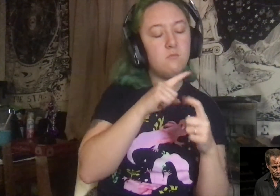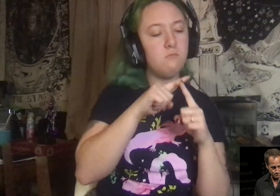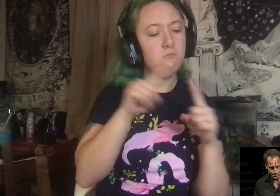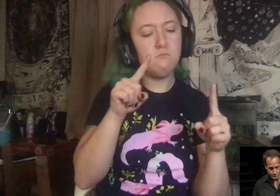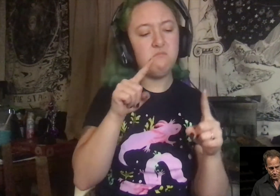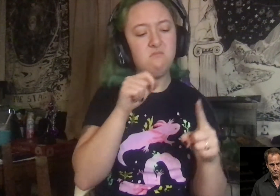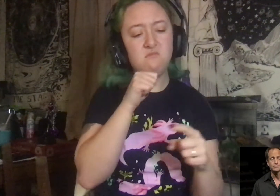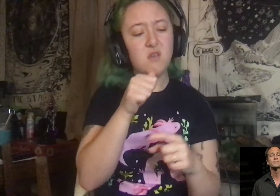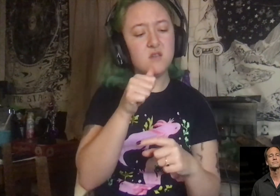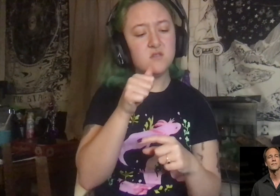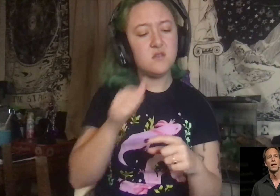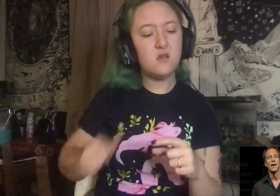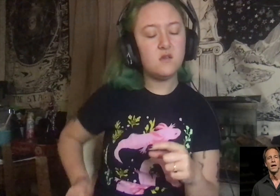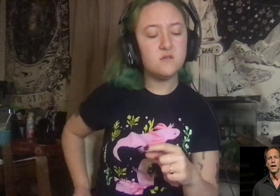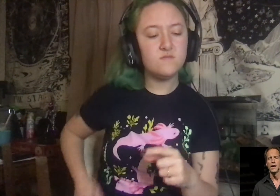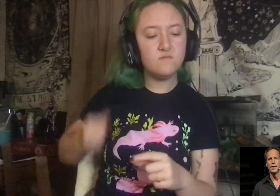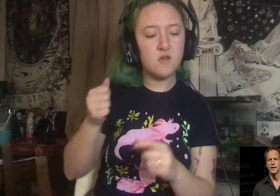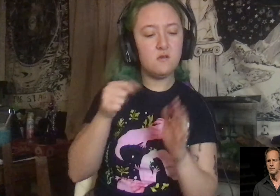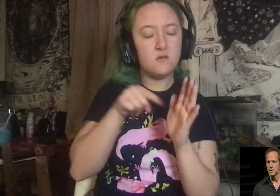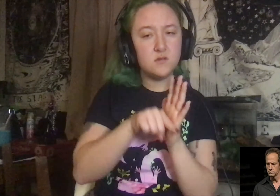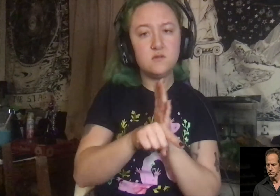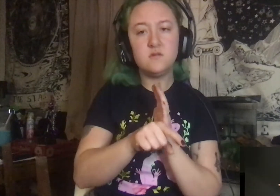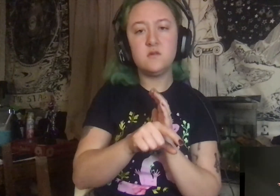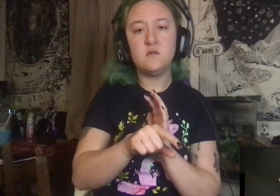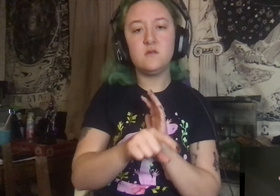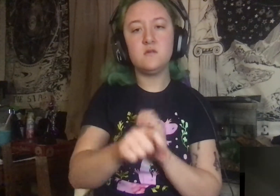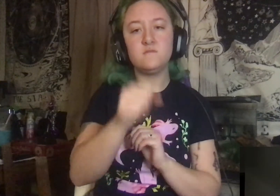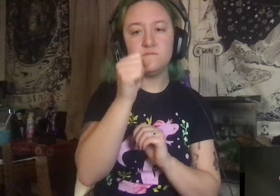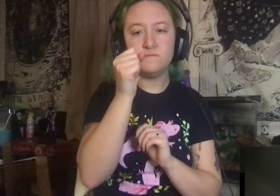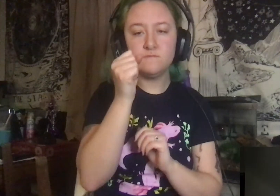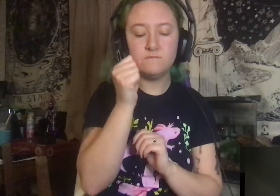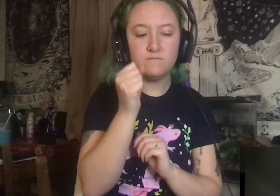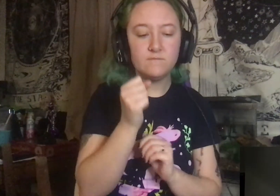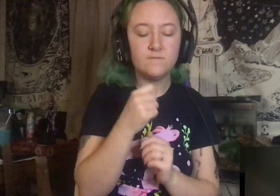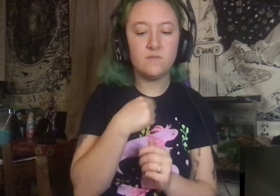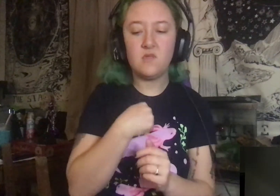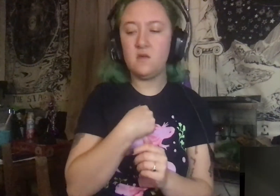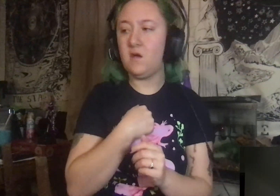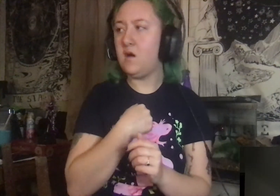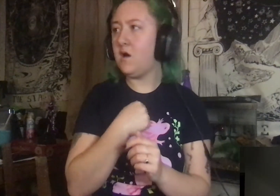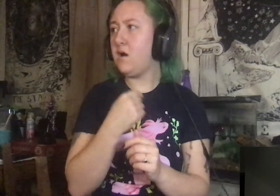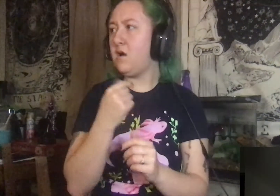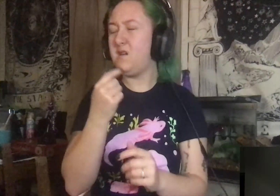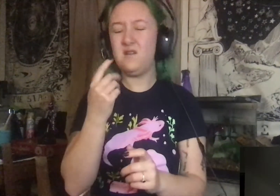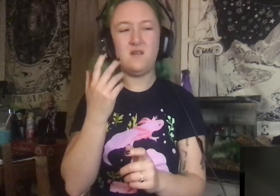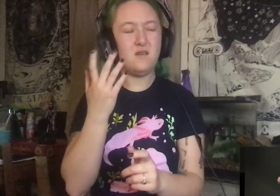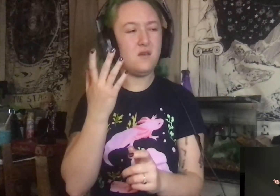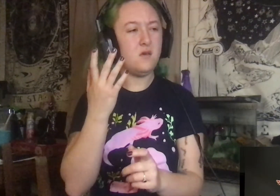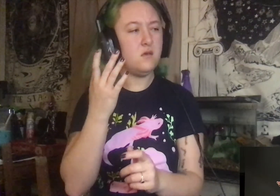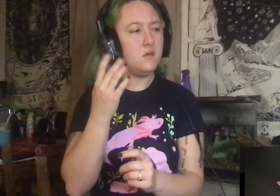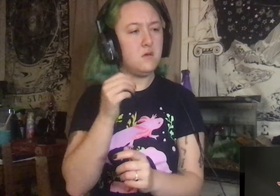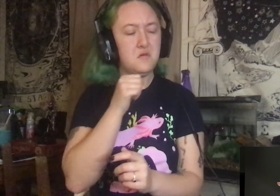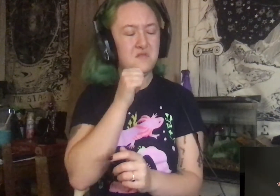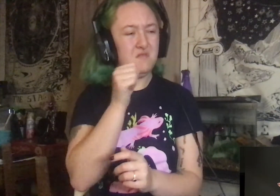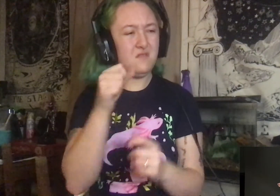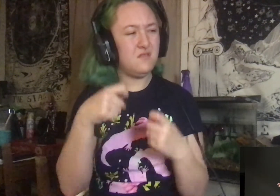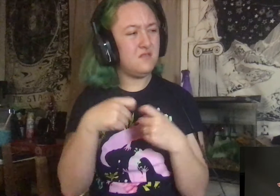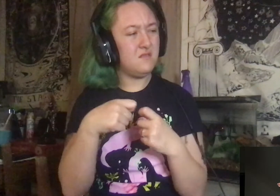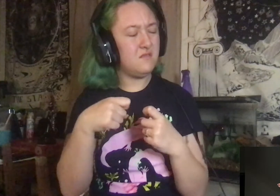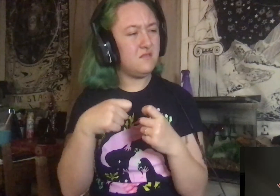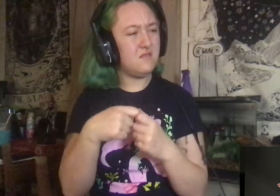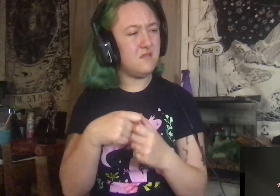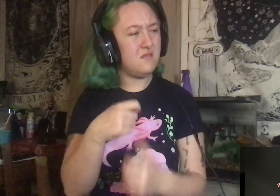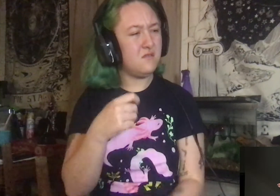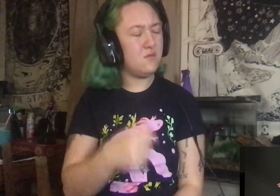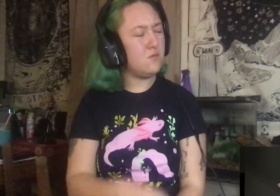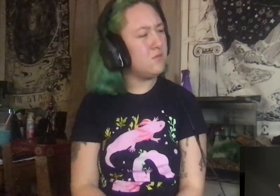knife. And I'm like, that's not rubber at all, And he kind of flicked it open in a way that